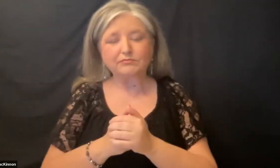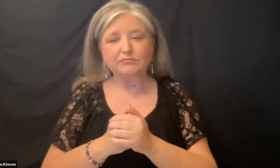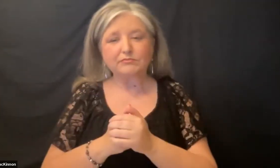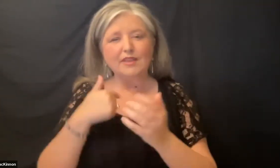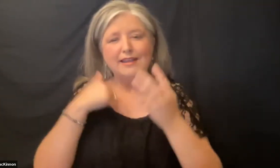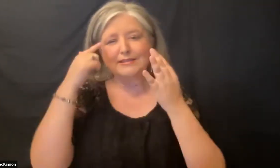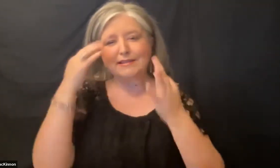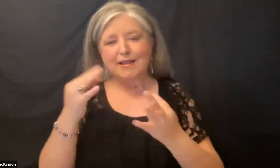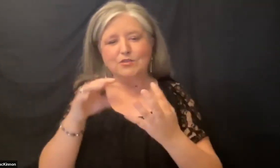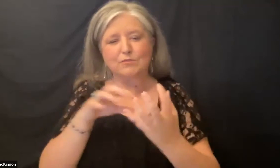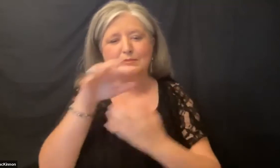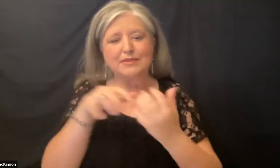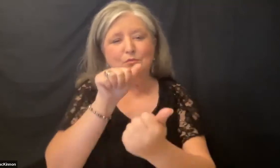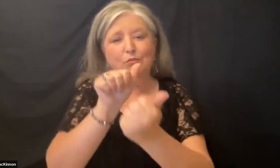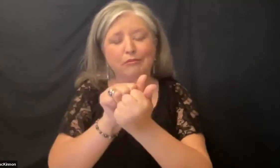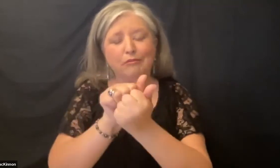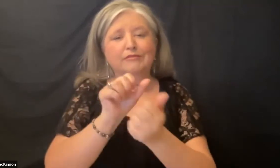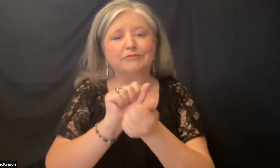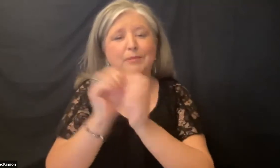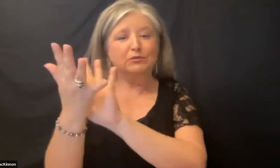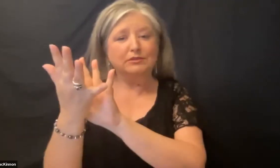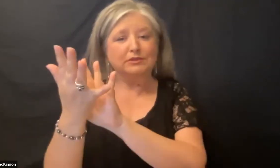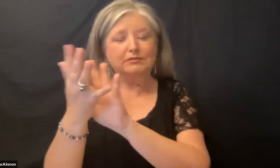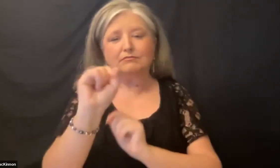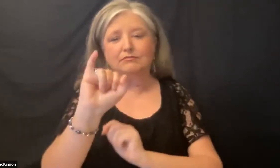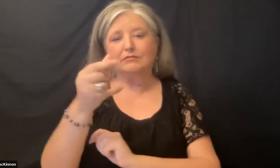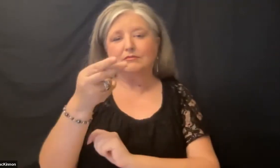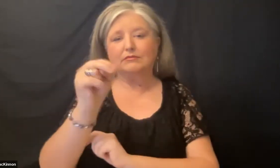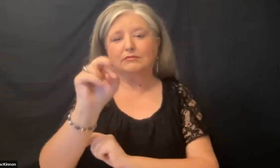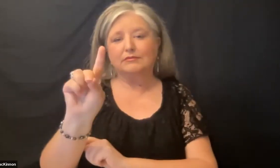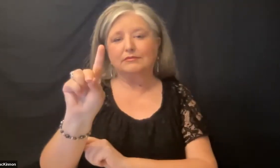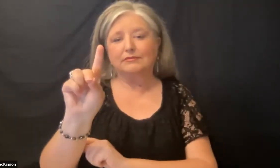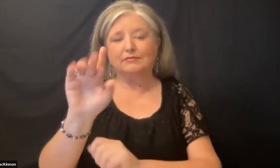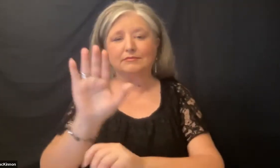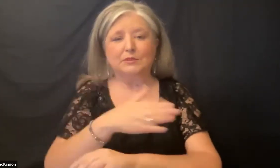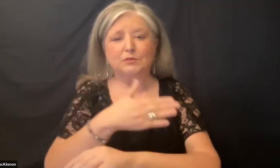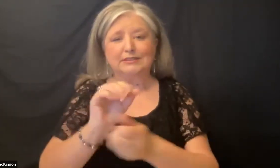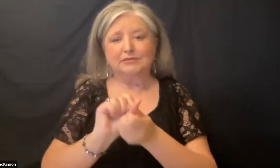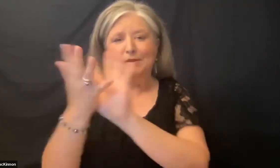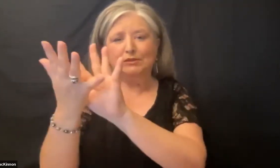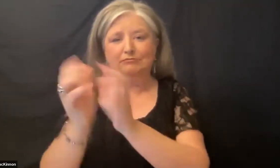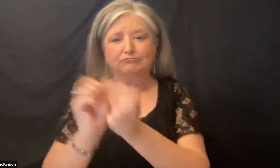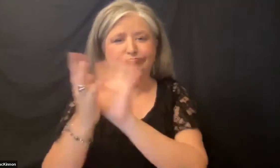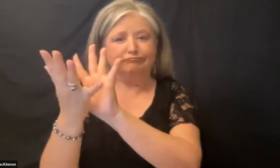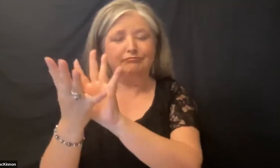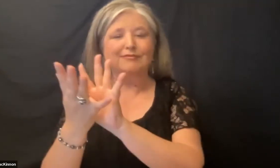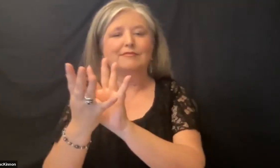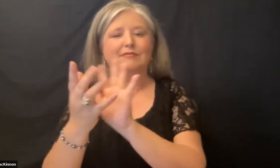This is a song from a well-known show, and it's a mix using signed music.